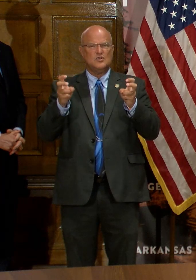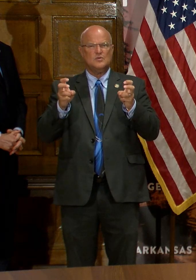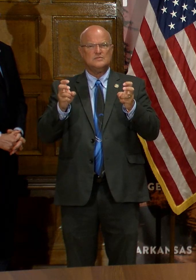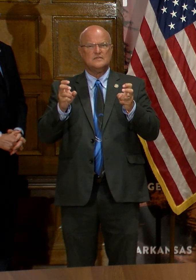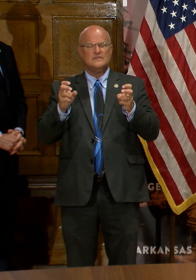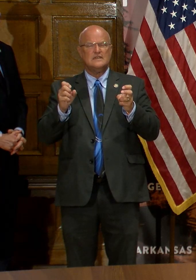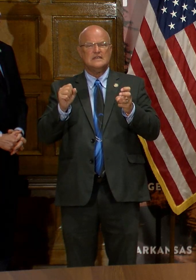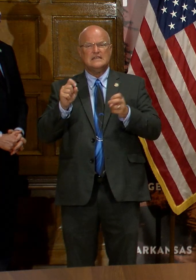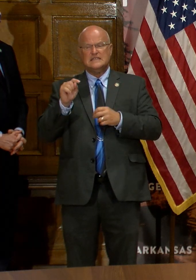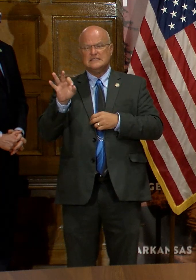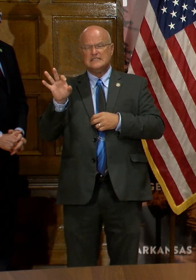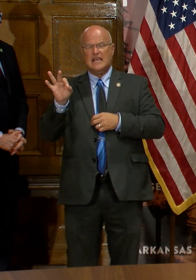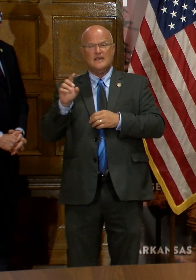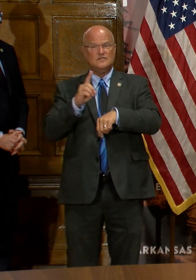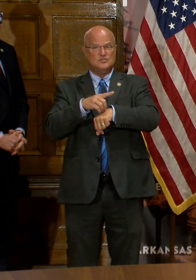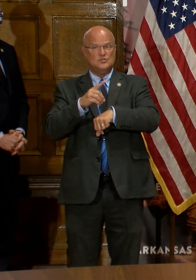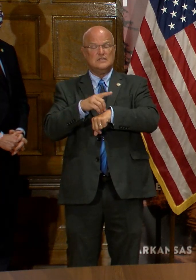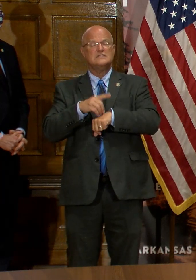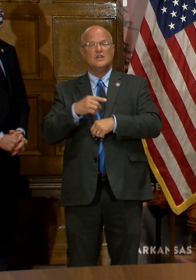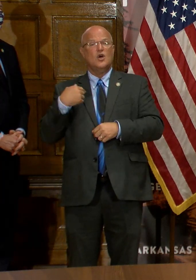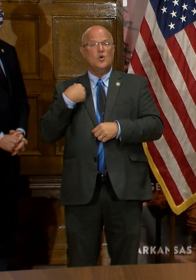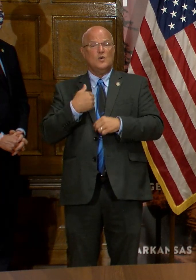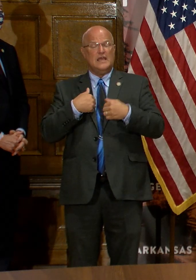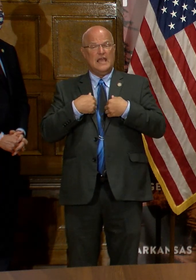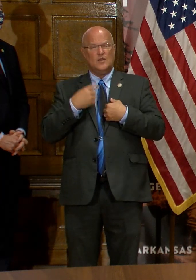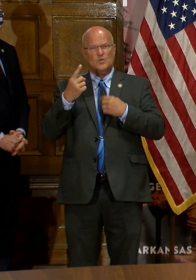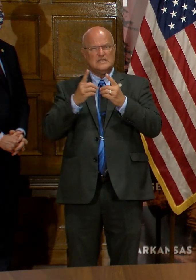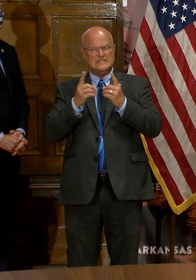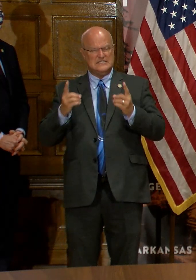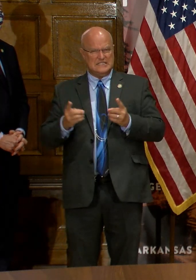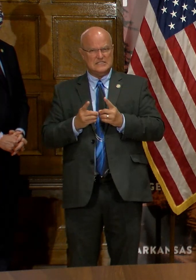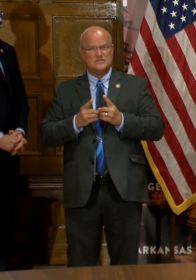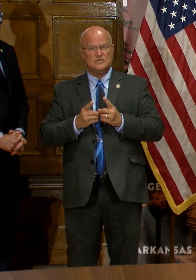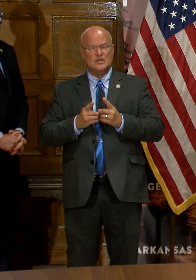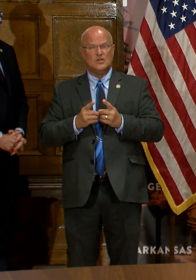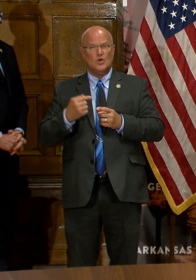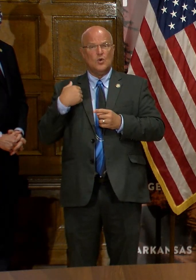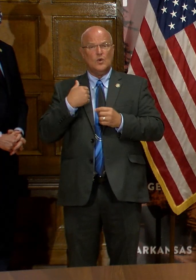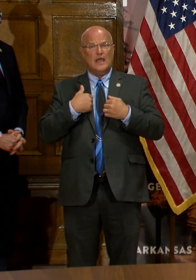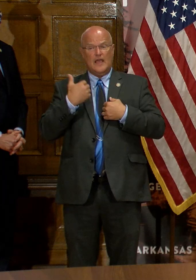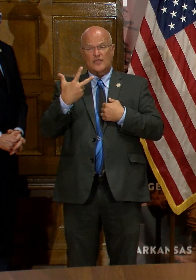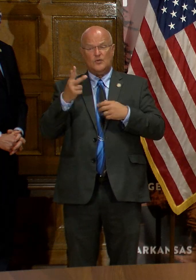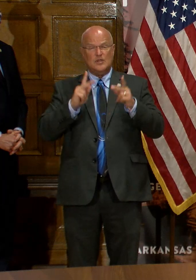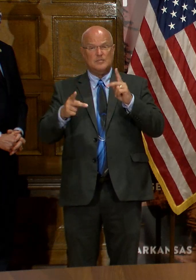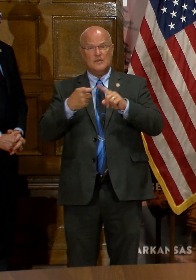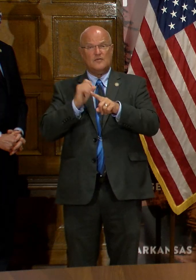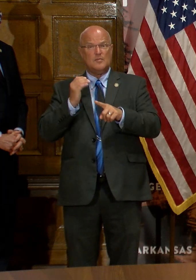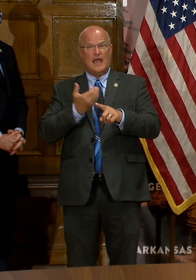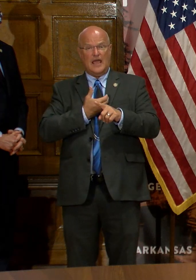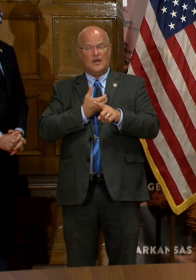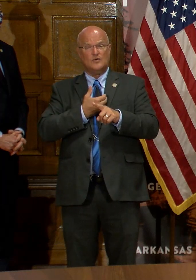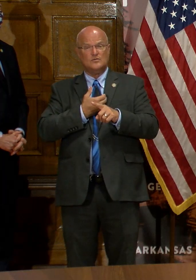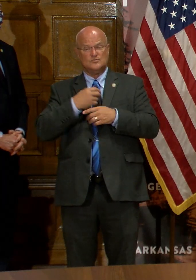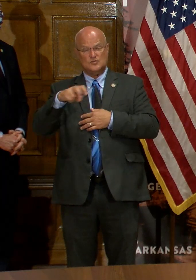staff duties. We had a district today where we had 3 people from our Facilities and Transportation